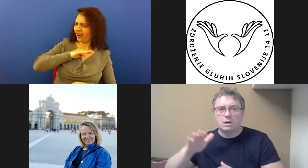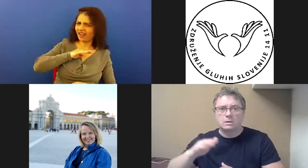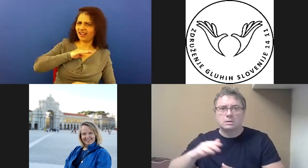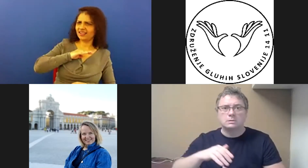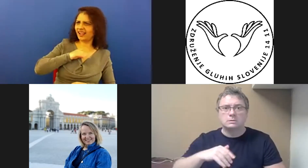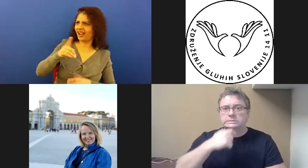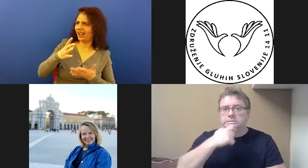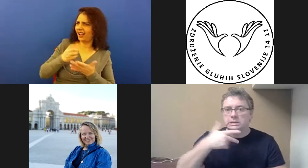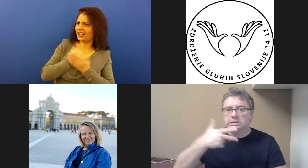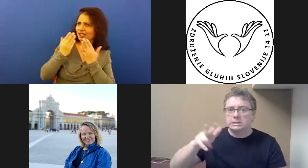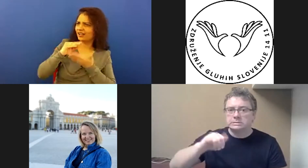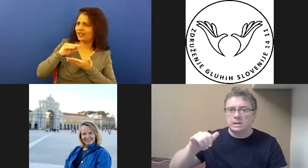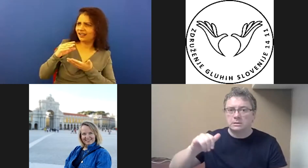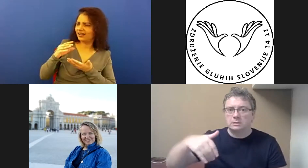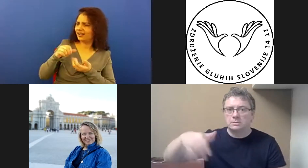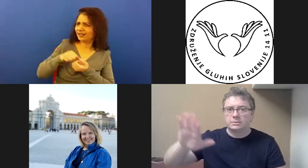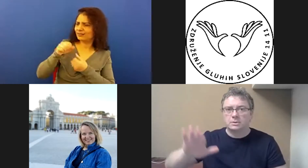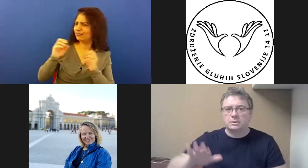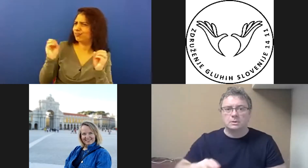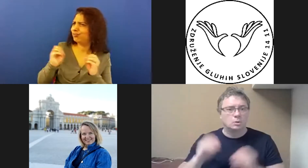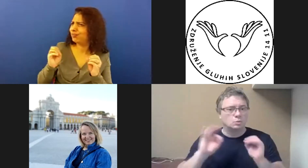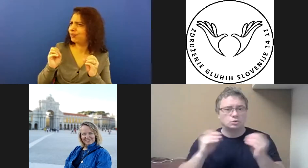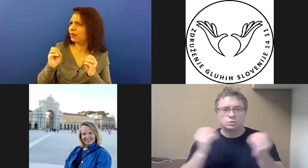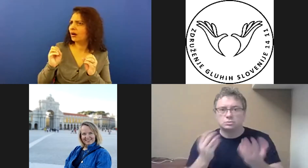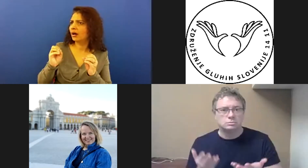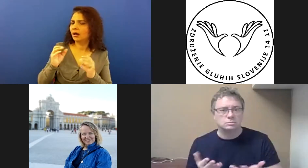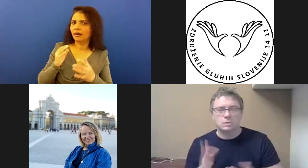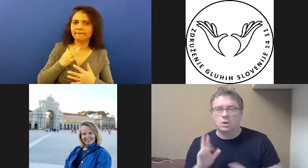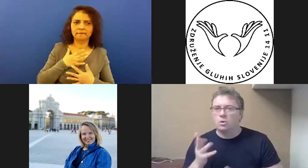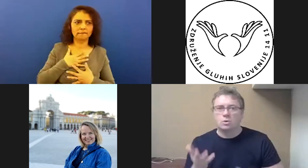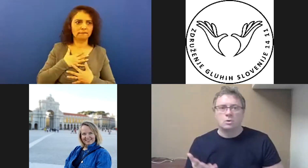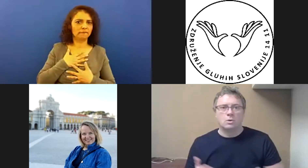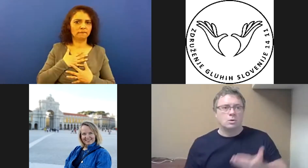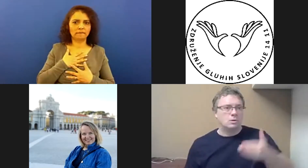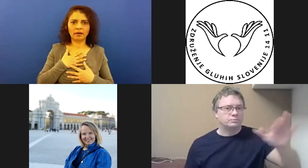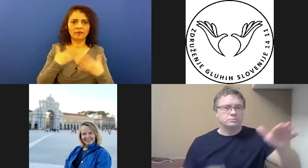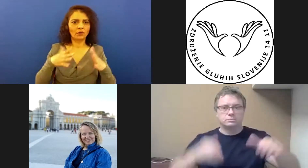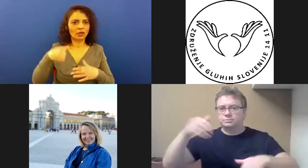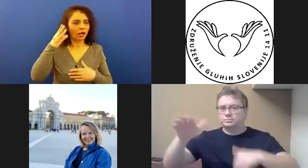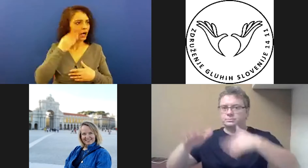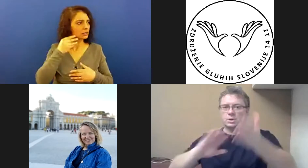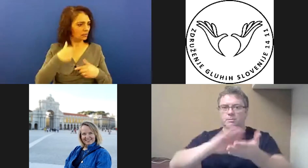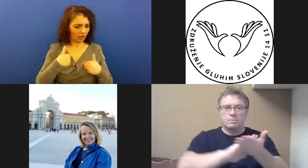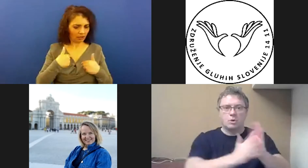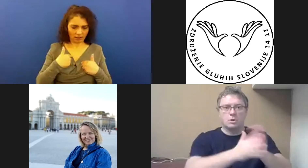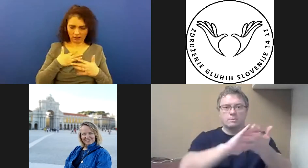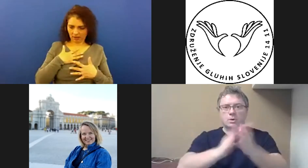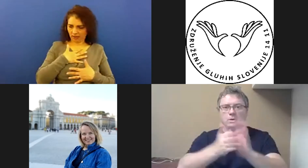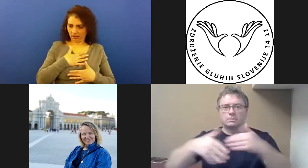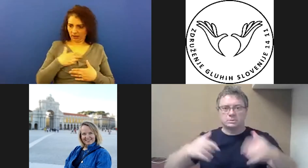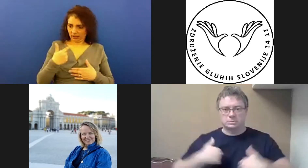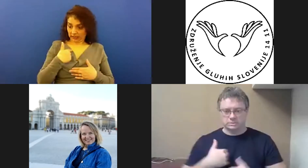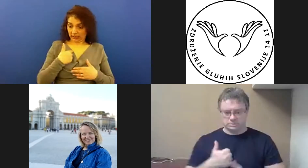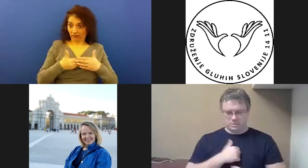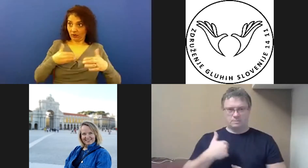The next one got married, age 13, had to drop out of school without graduating.